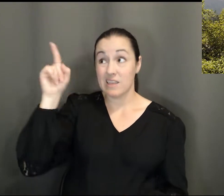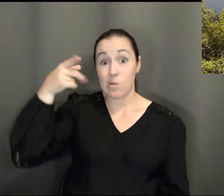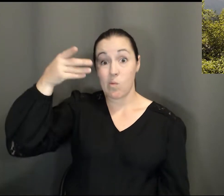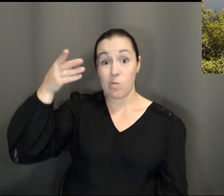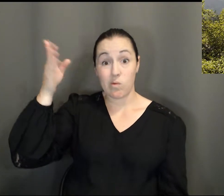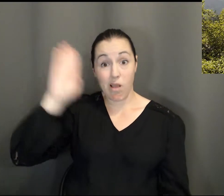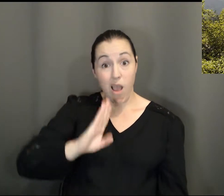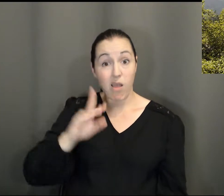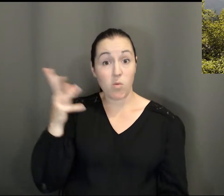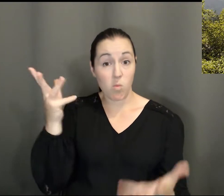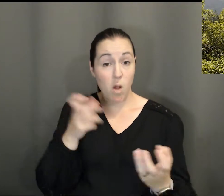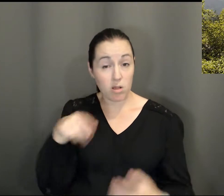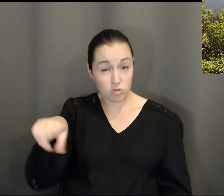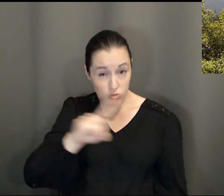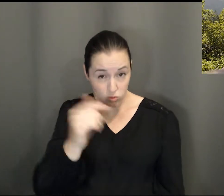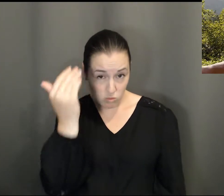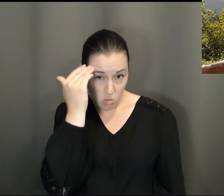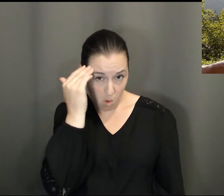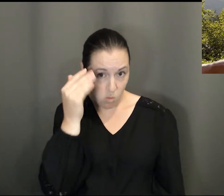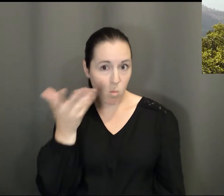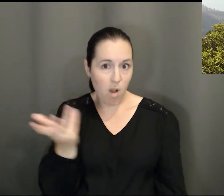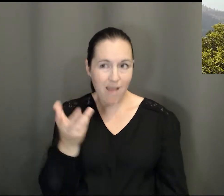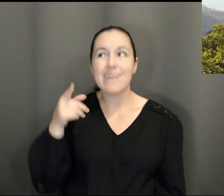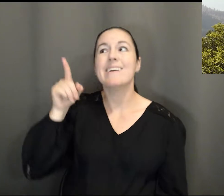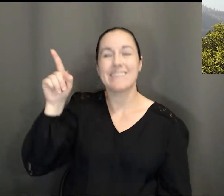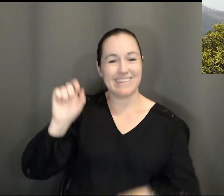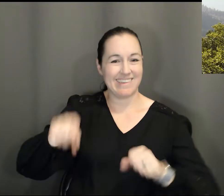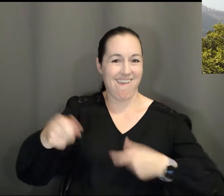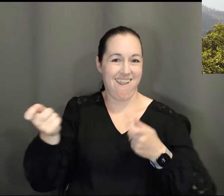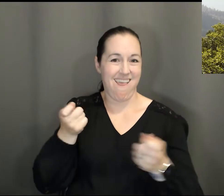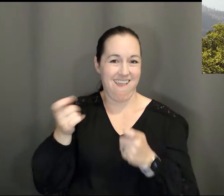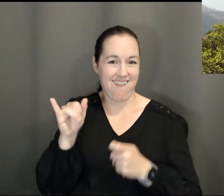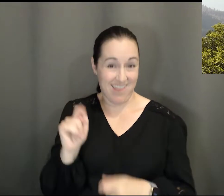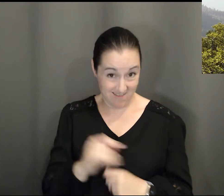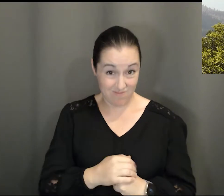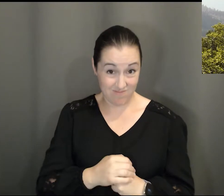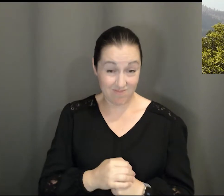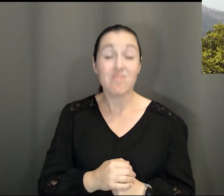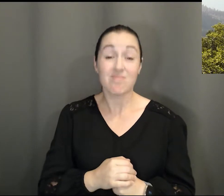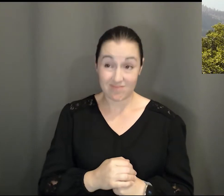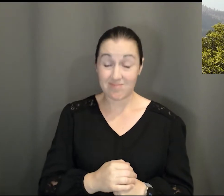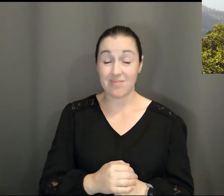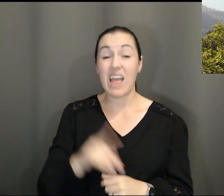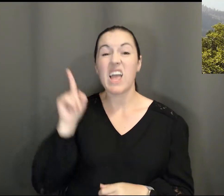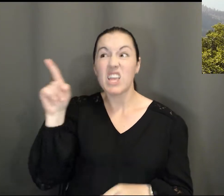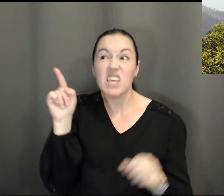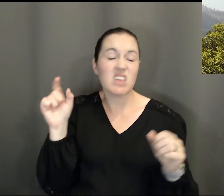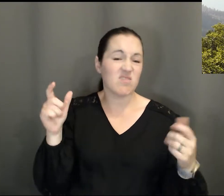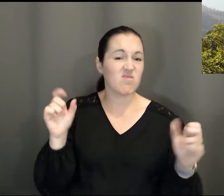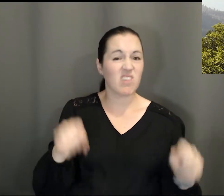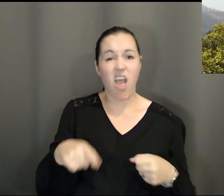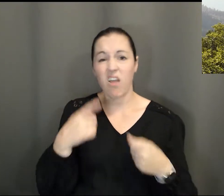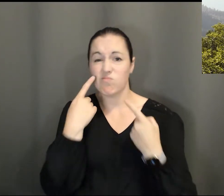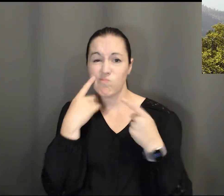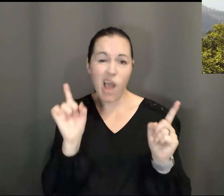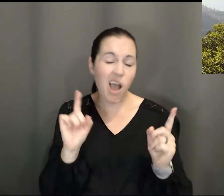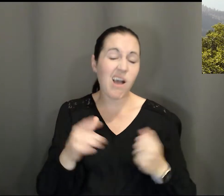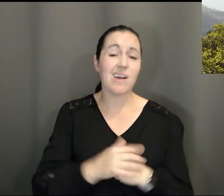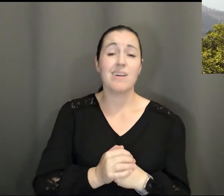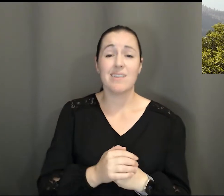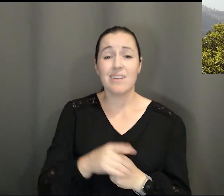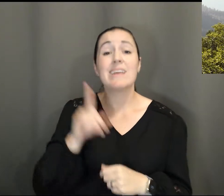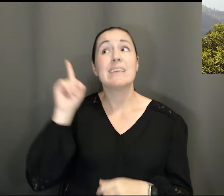got you. He's got all of it. Everything you can't handle, everything you don't have the power for,